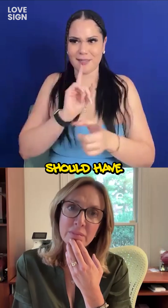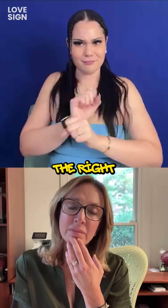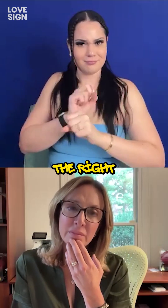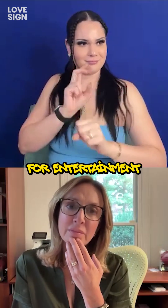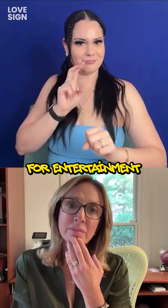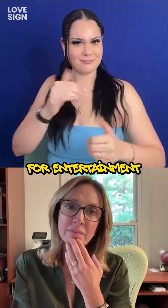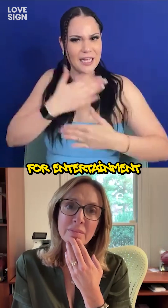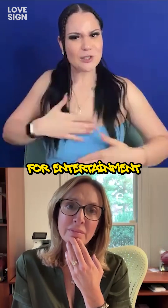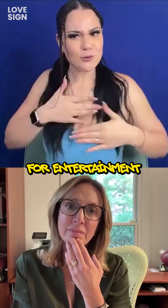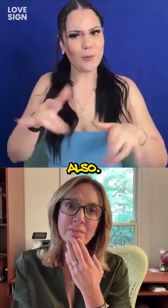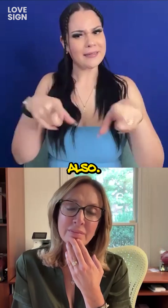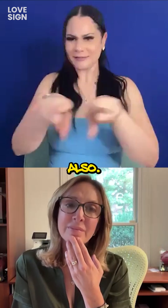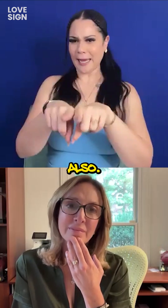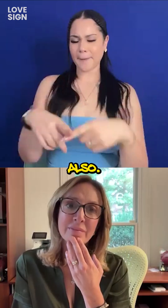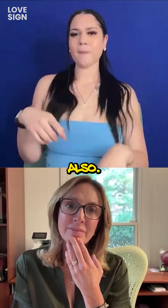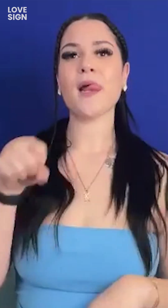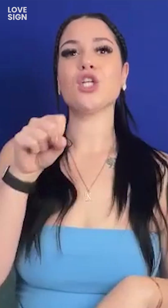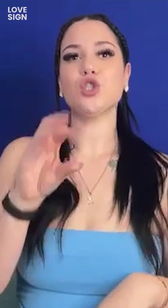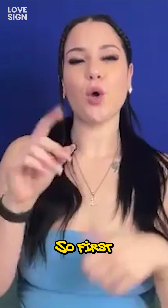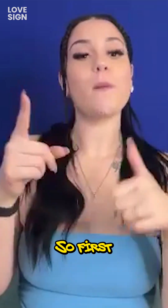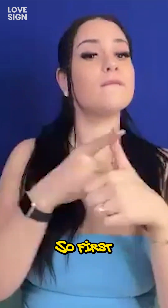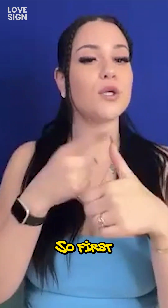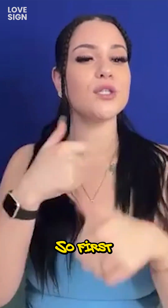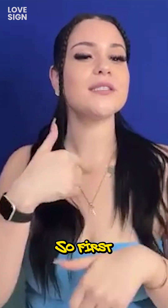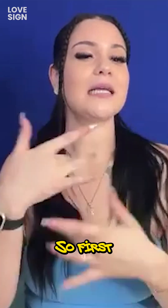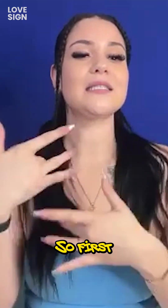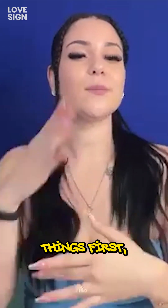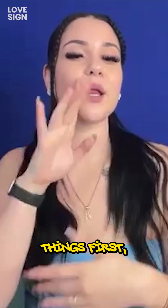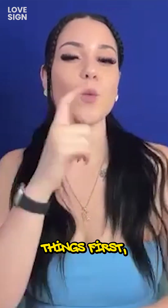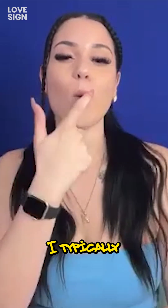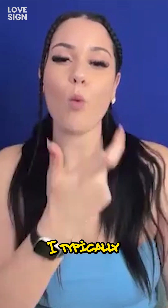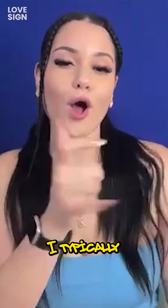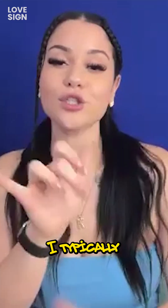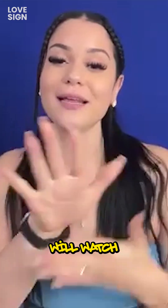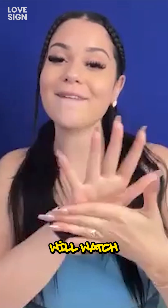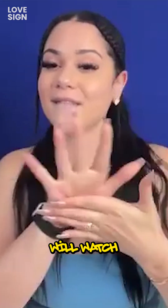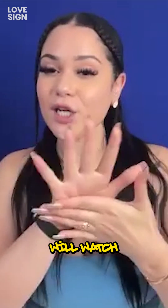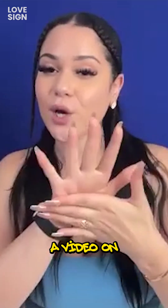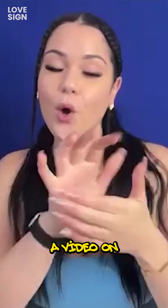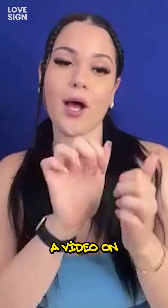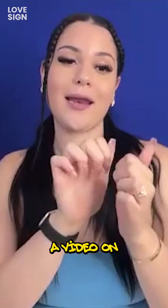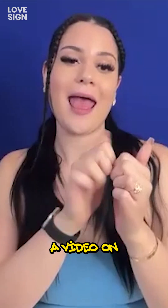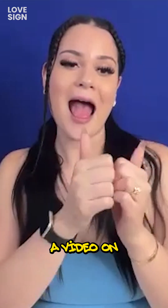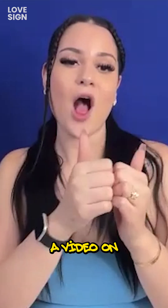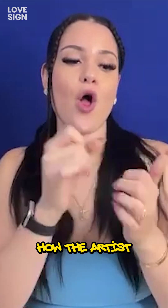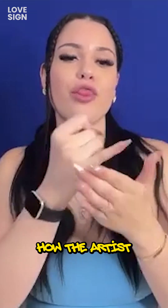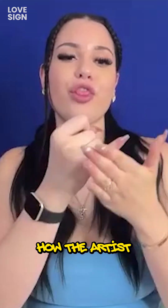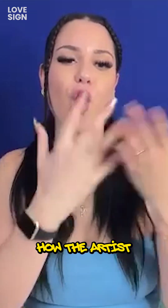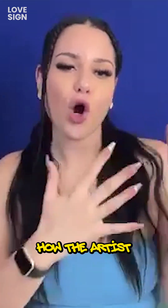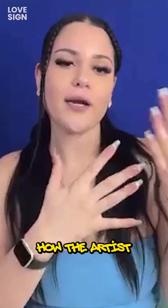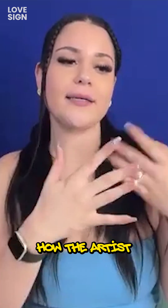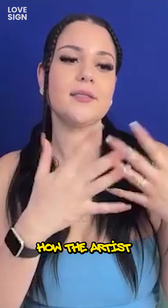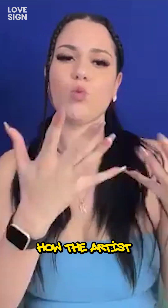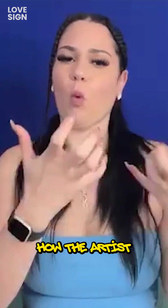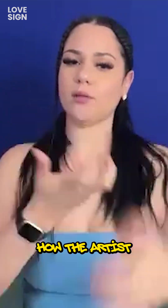deaf should have the right for entertainment also. So first things first, I typically will watch a video on